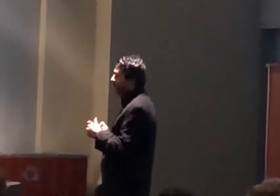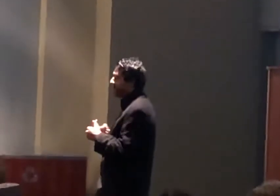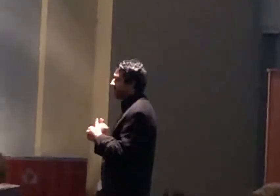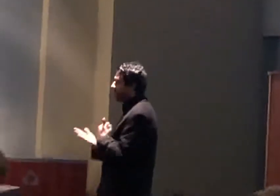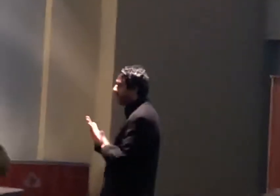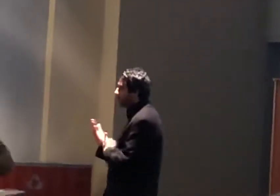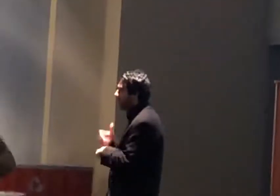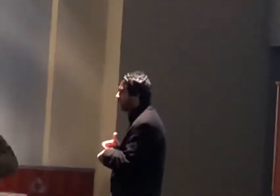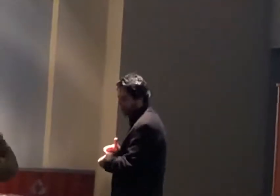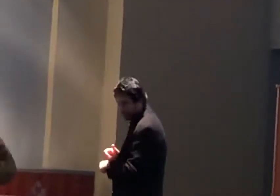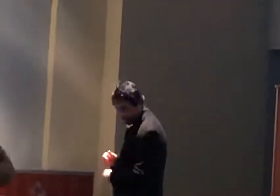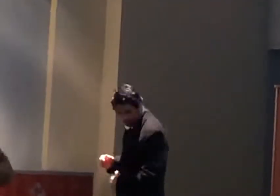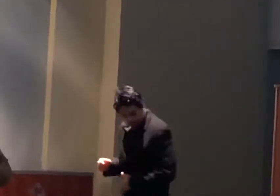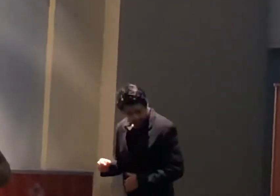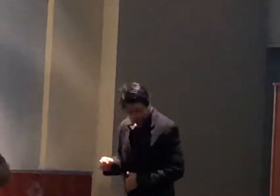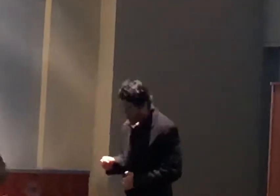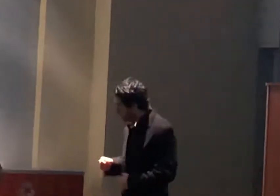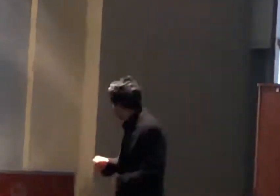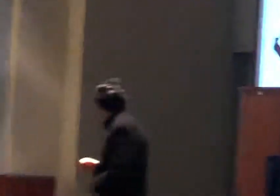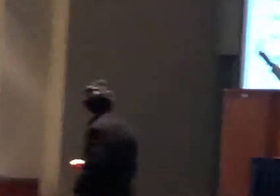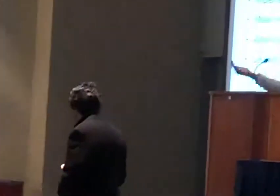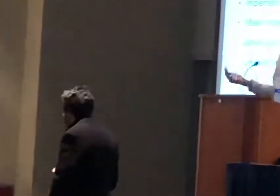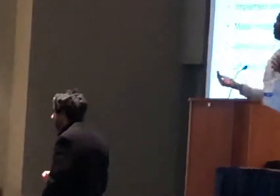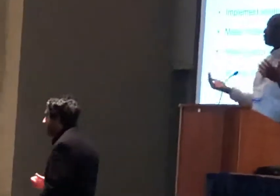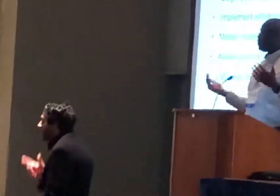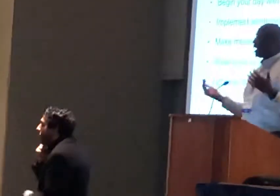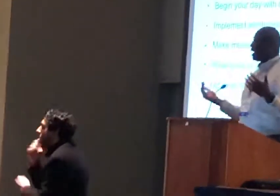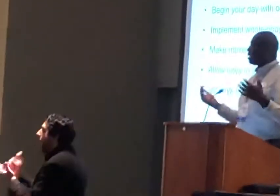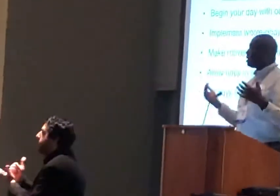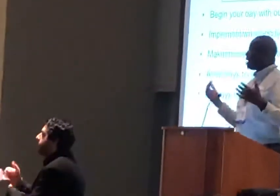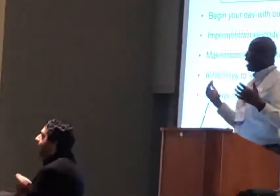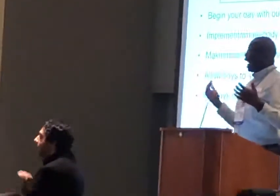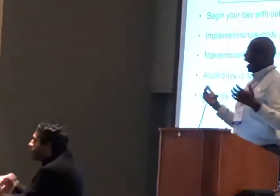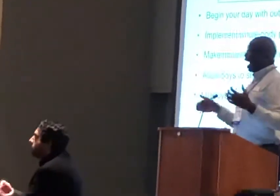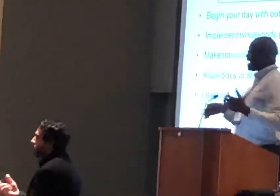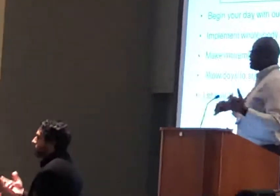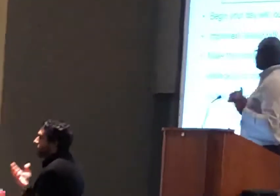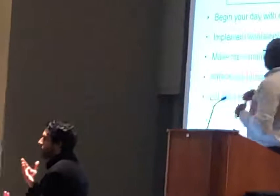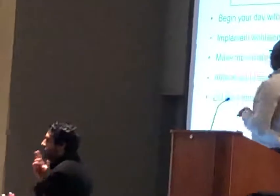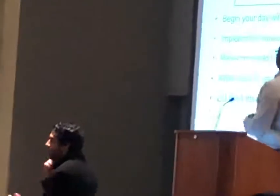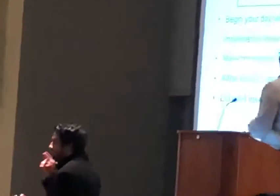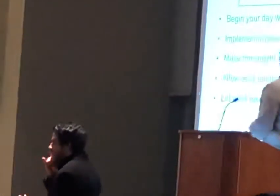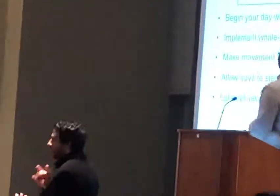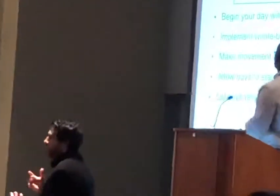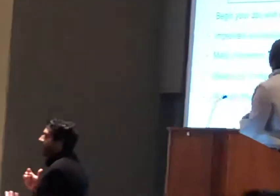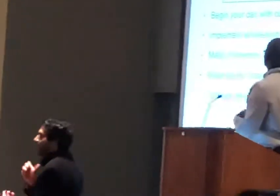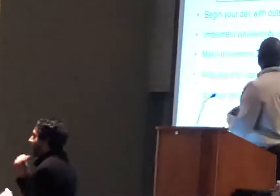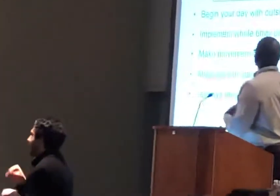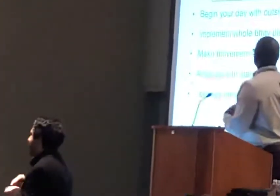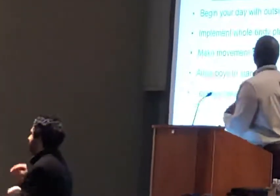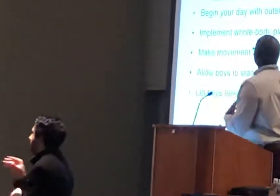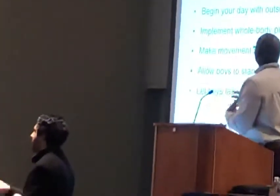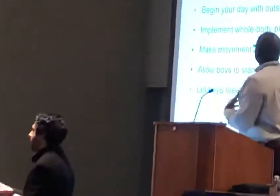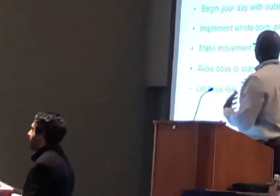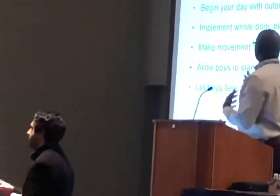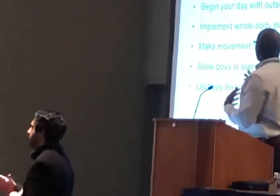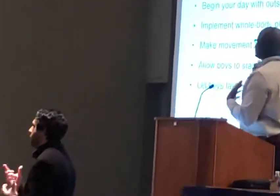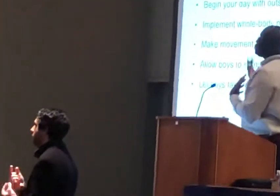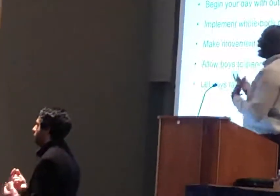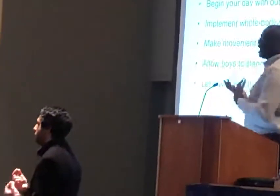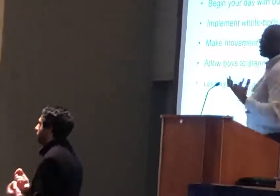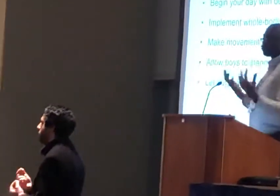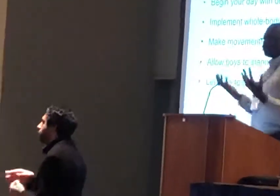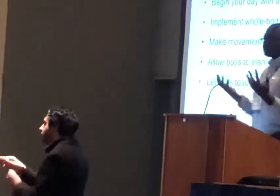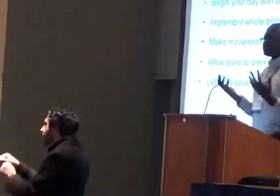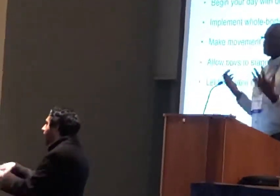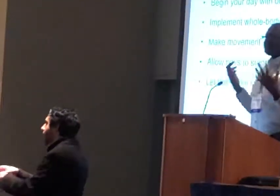the morning to help them get that energy out, okay? I don't advise